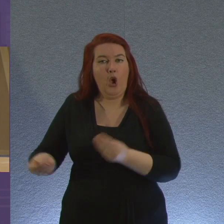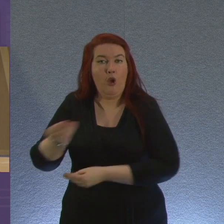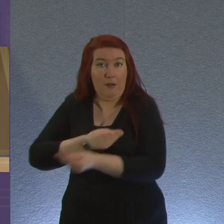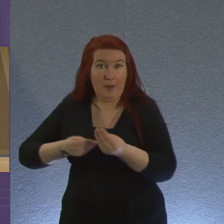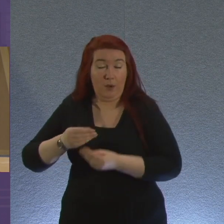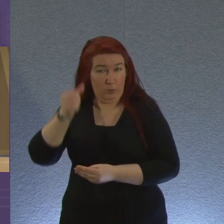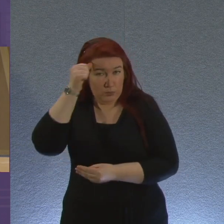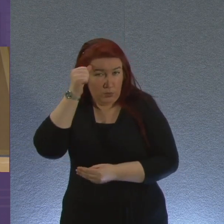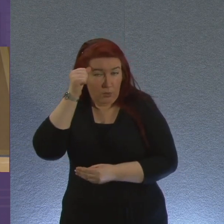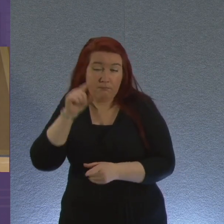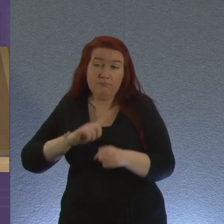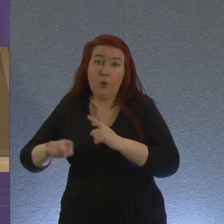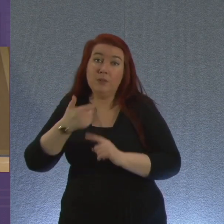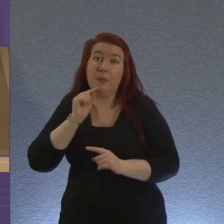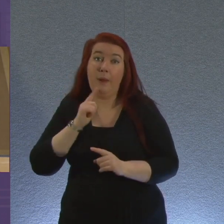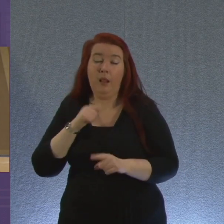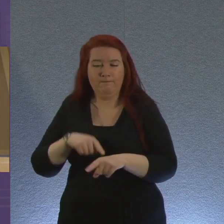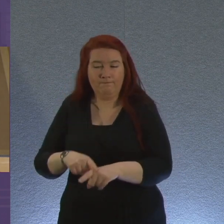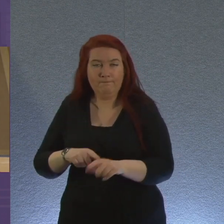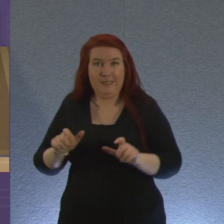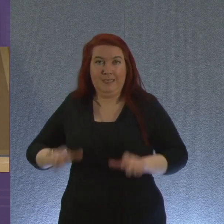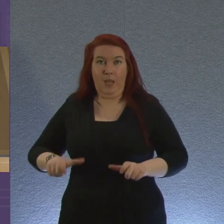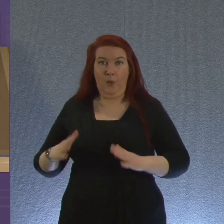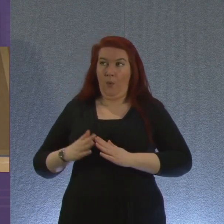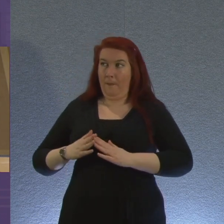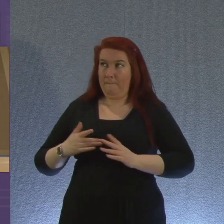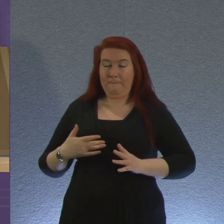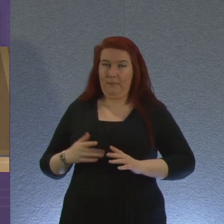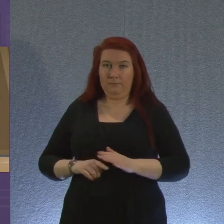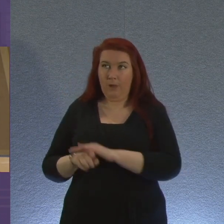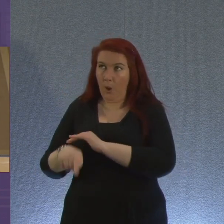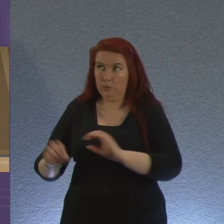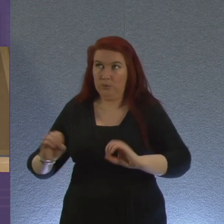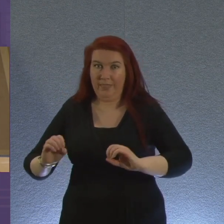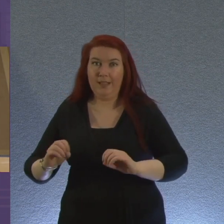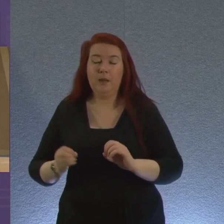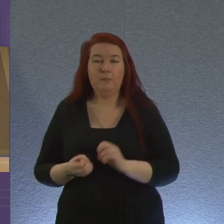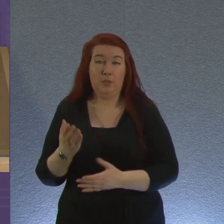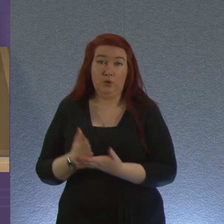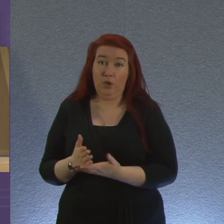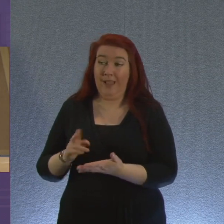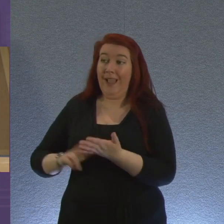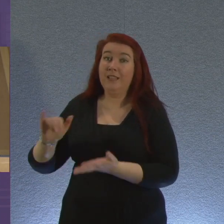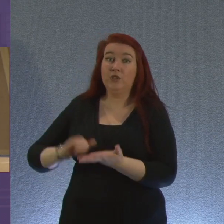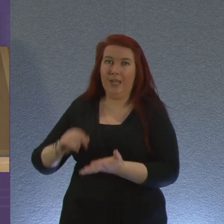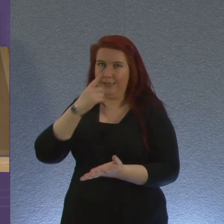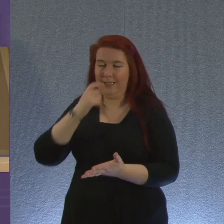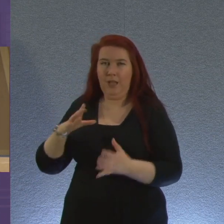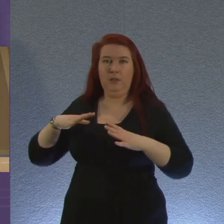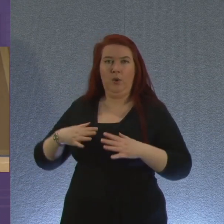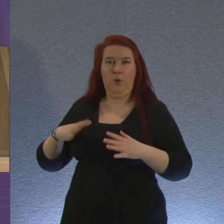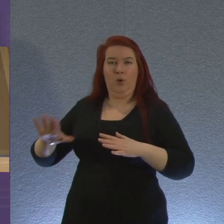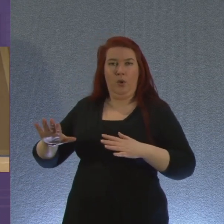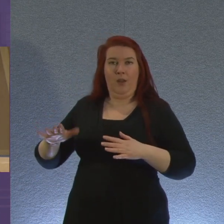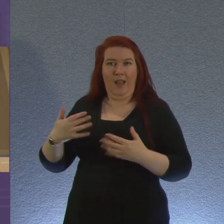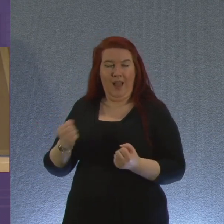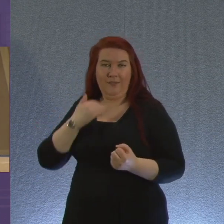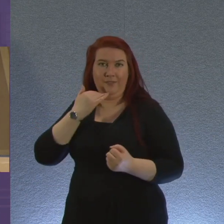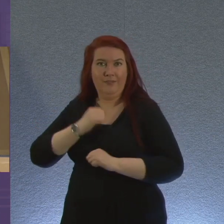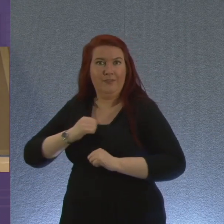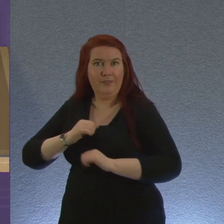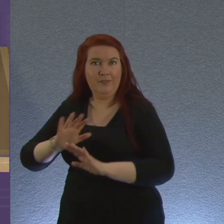complying with the advice to stay at home to avoid the spread of the virus and to ease the burden on our amazing frontline NHS workers. And we